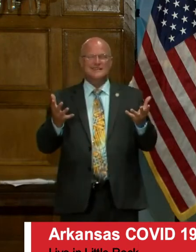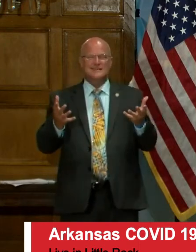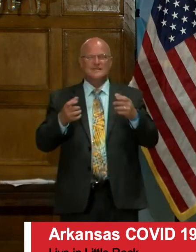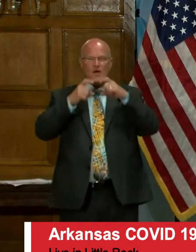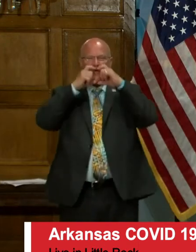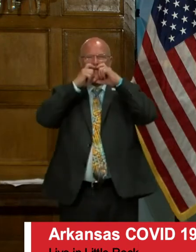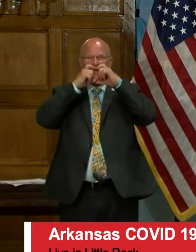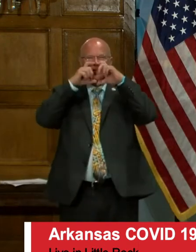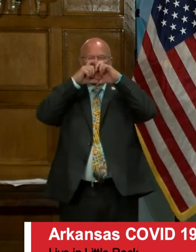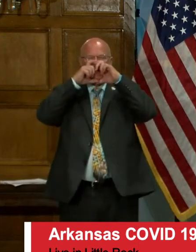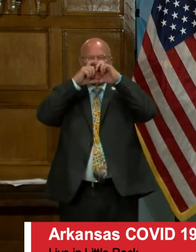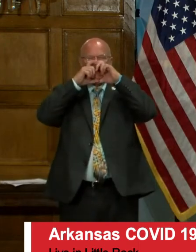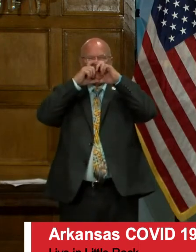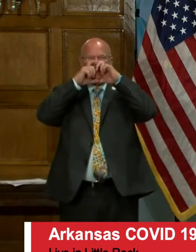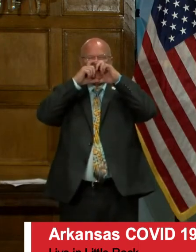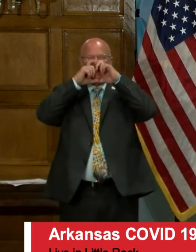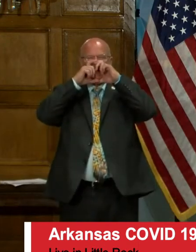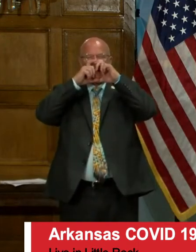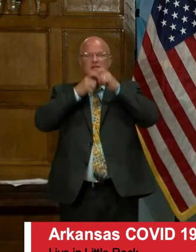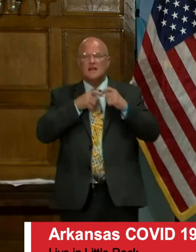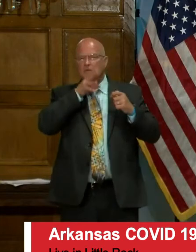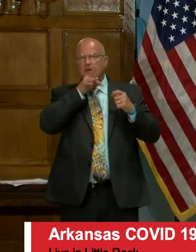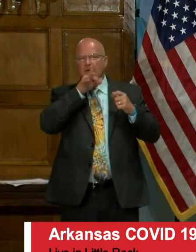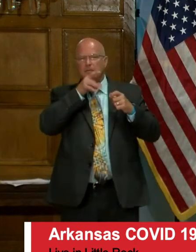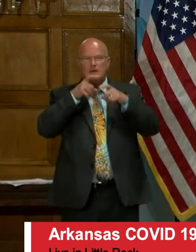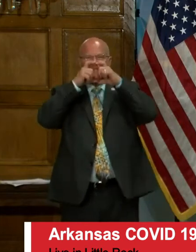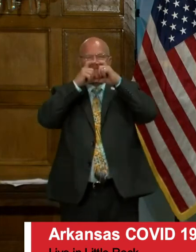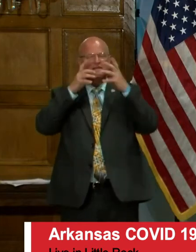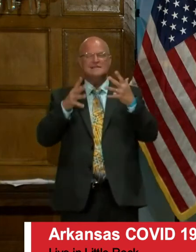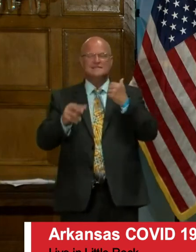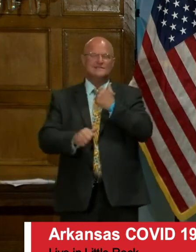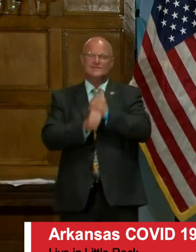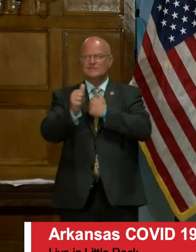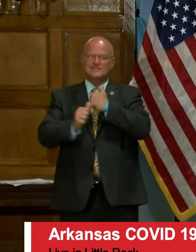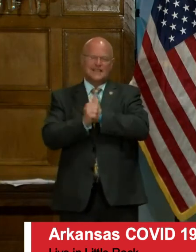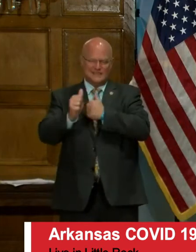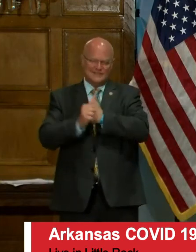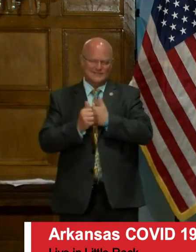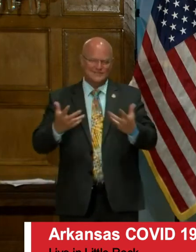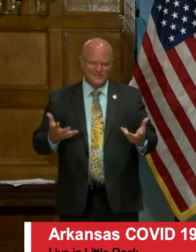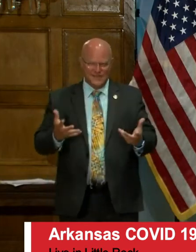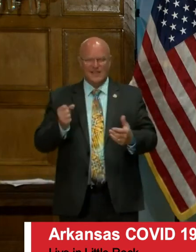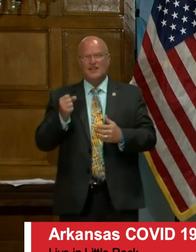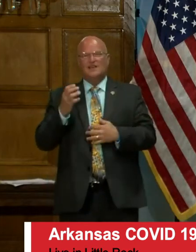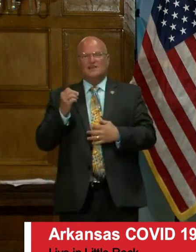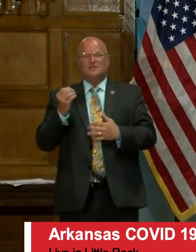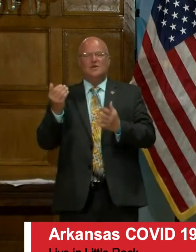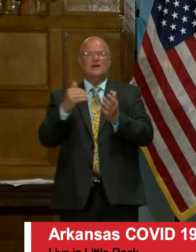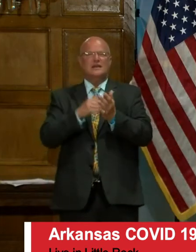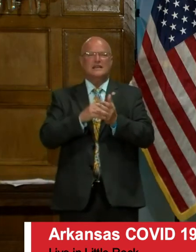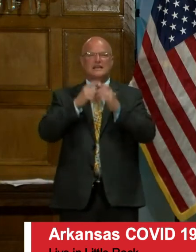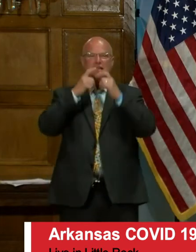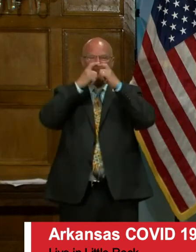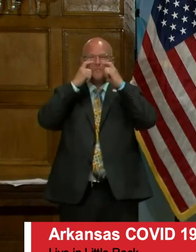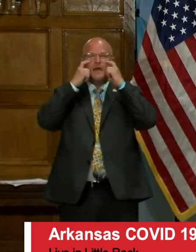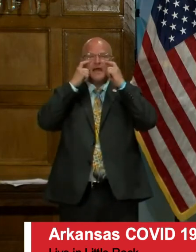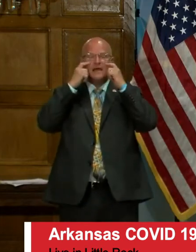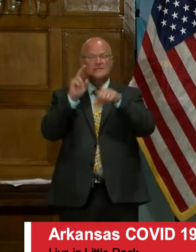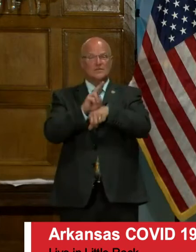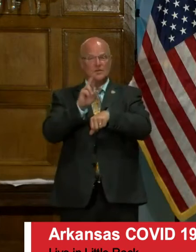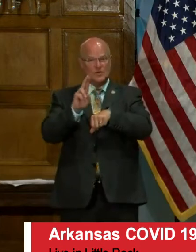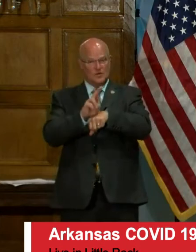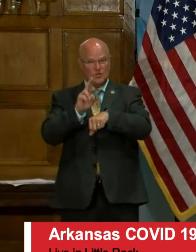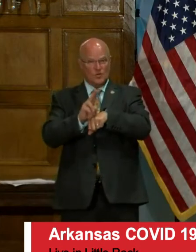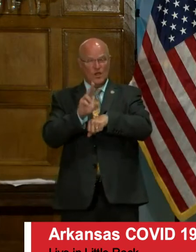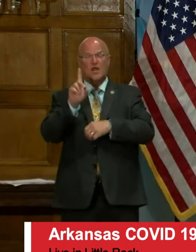over the mouth and nose, except when you're talking, which is when you're at most at risk. So again, the masks that we